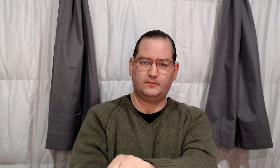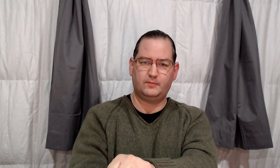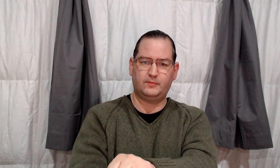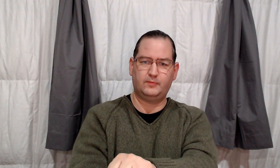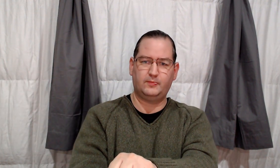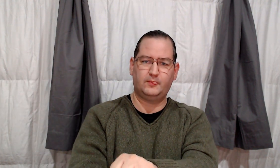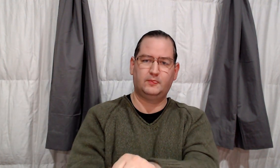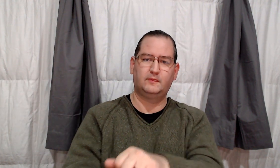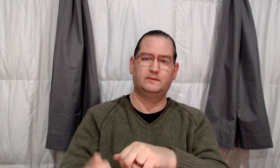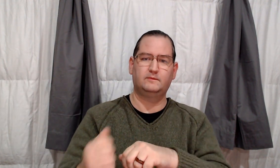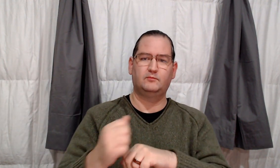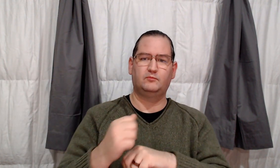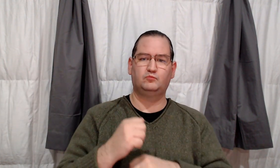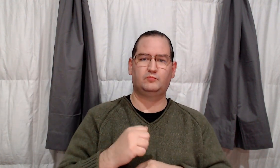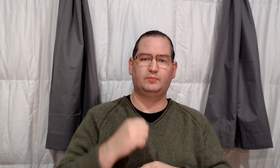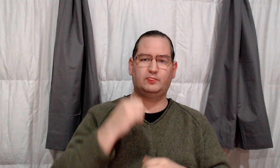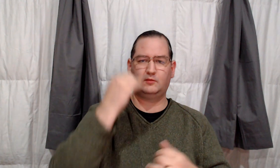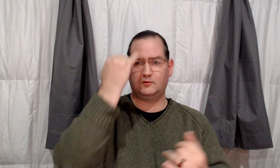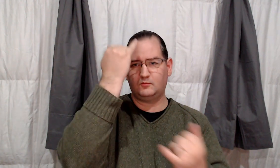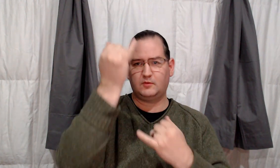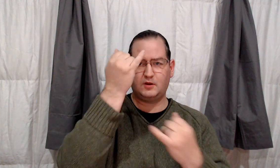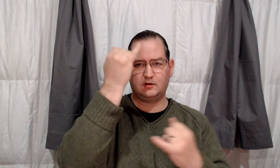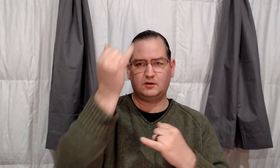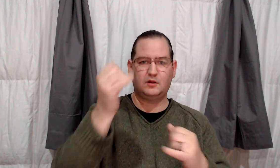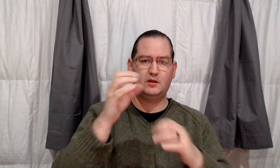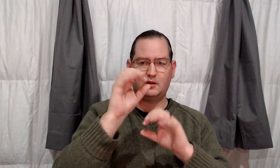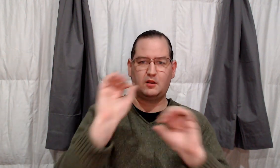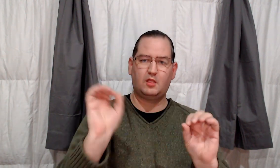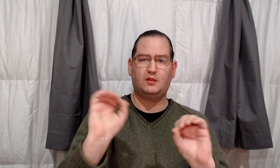Imagine there's nothing you can do about that now, just for a while.